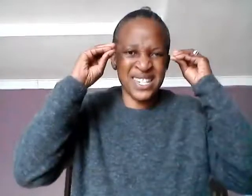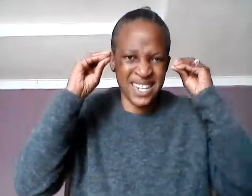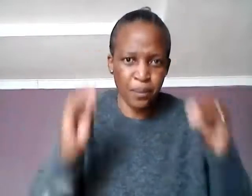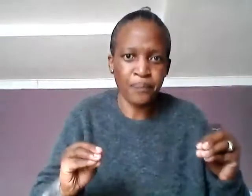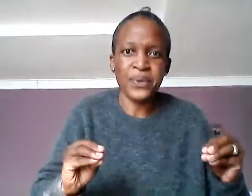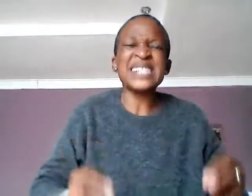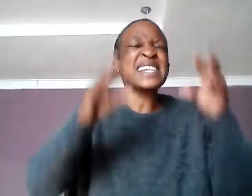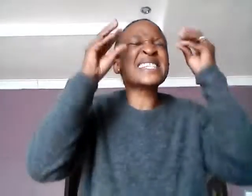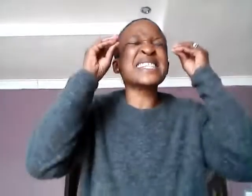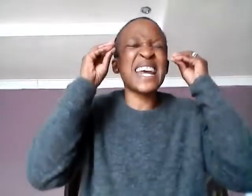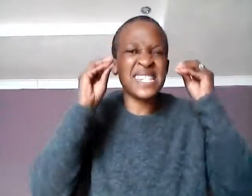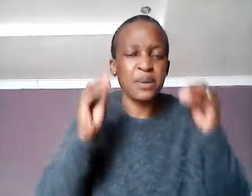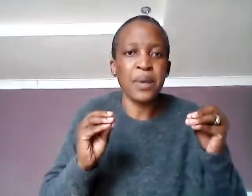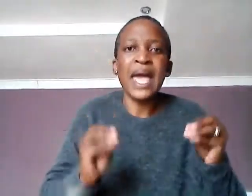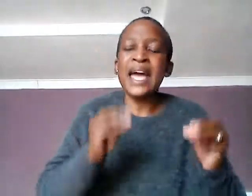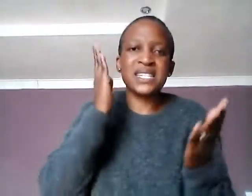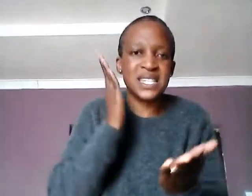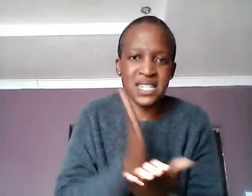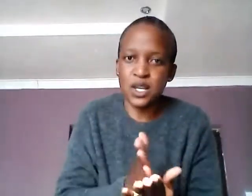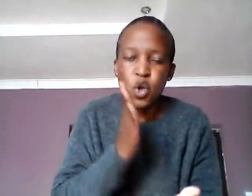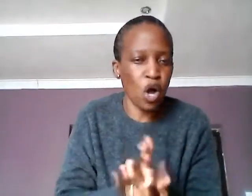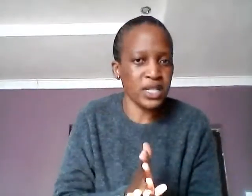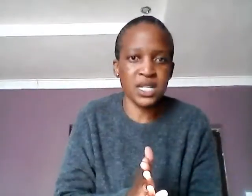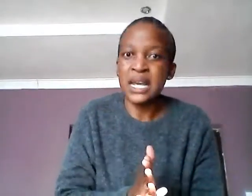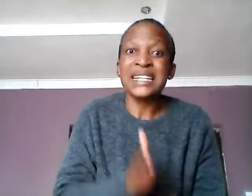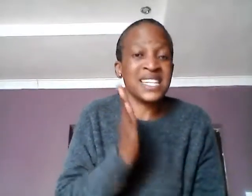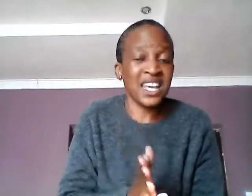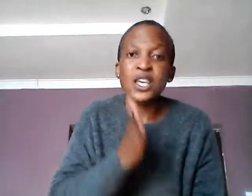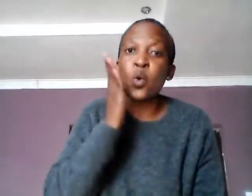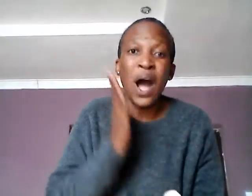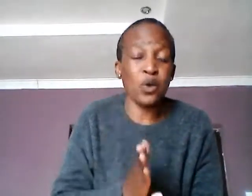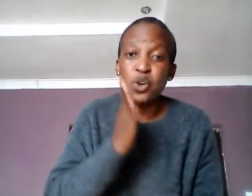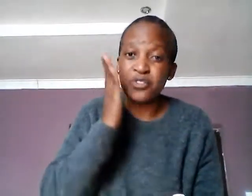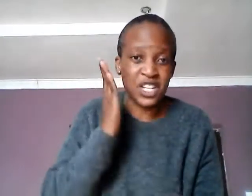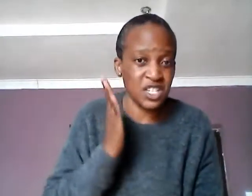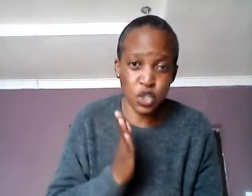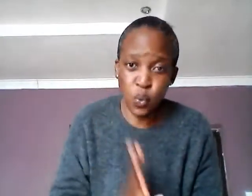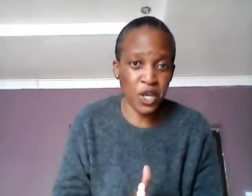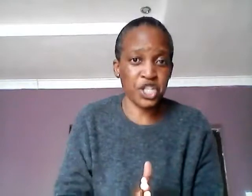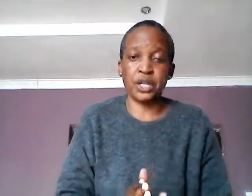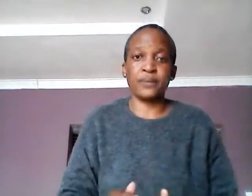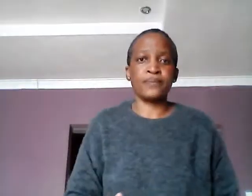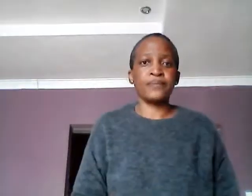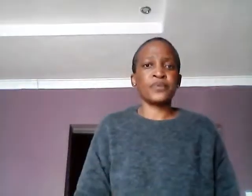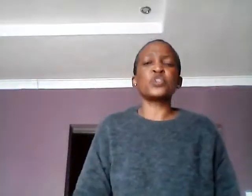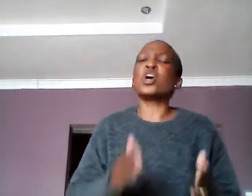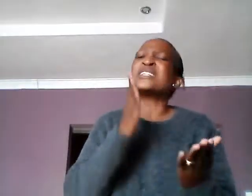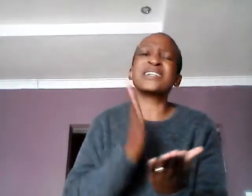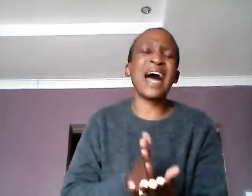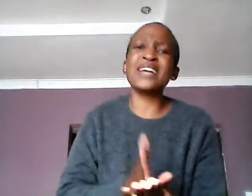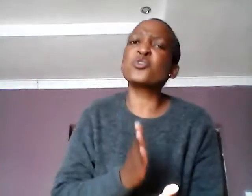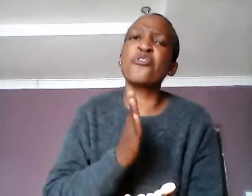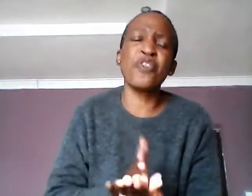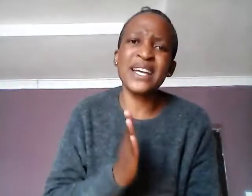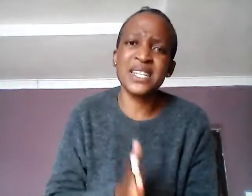him. Just trust him and see God taking you out of that situation. Don't try to fight it.